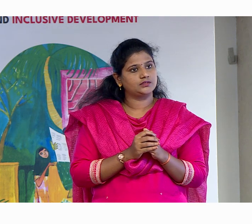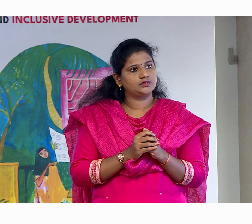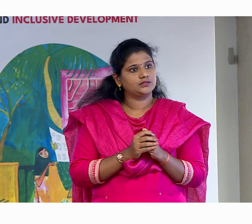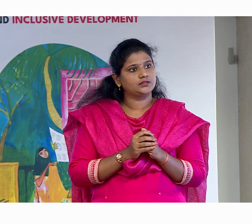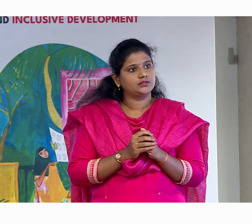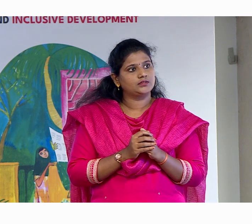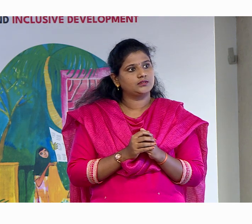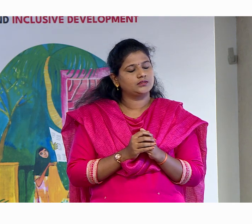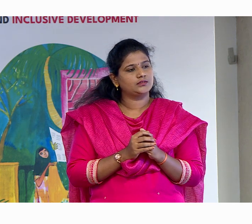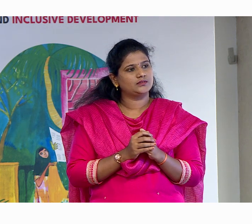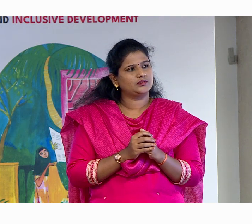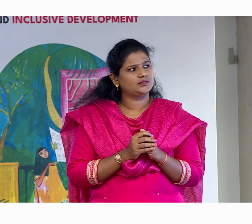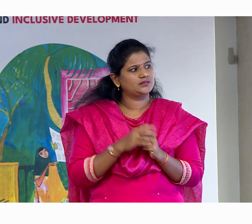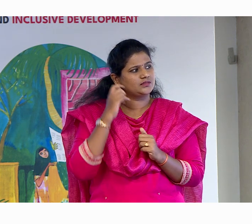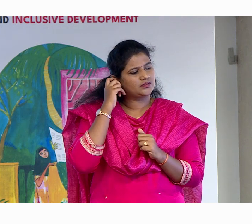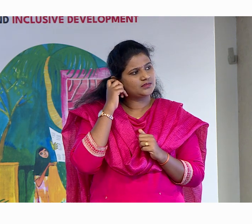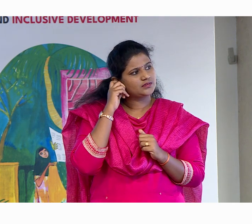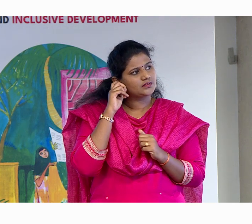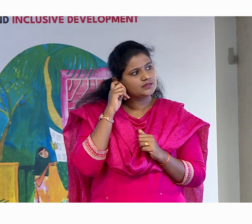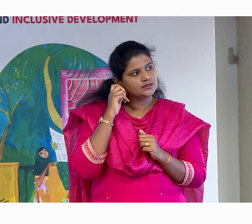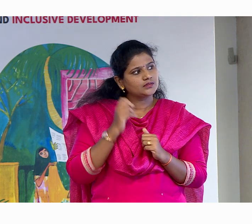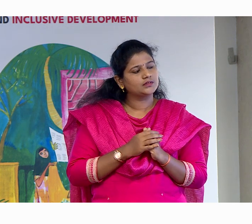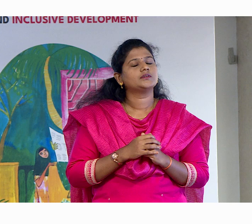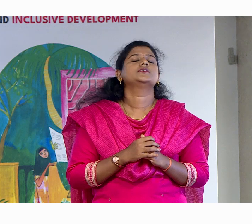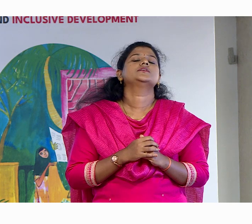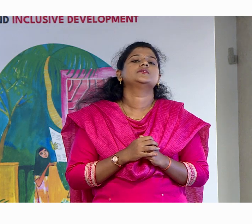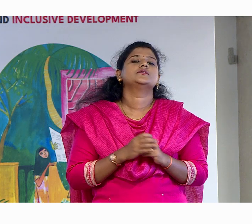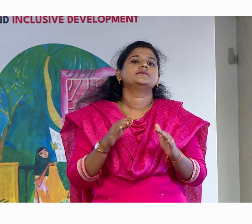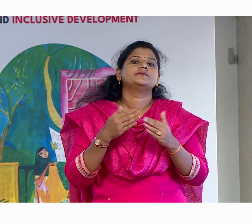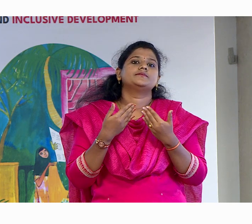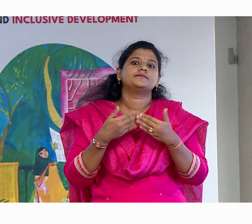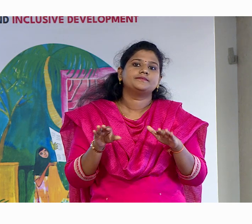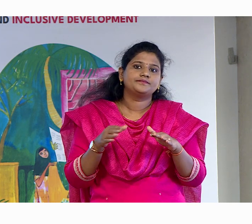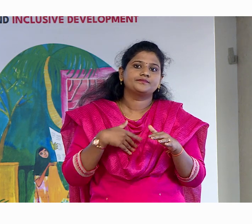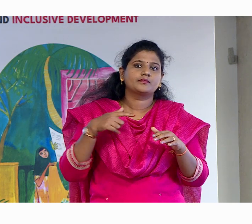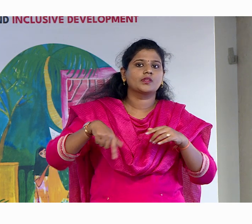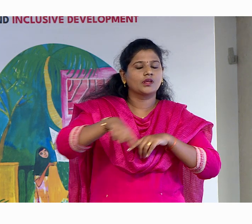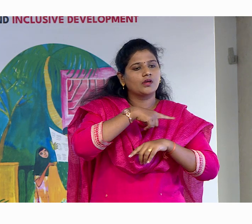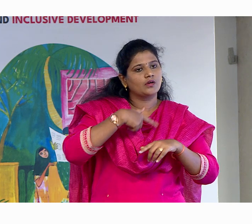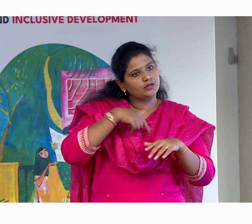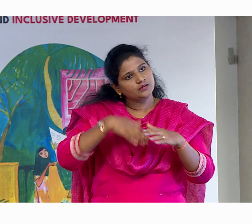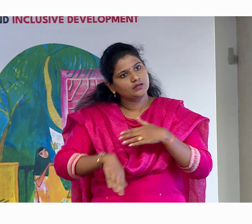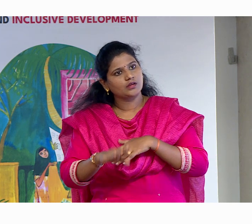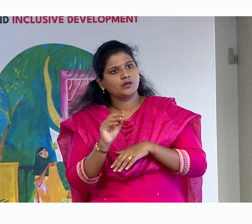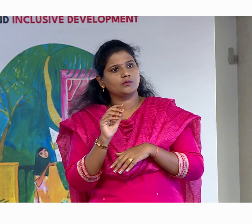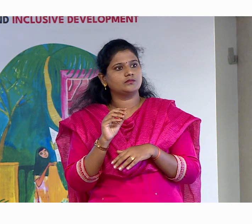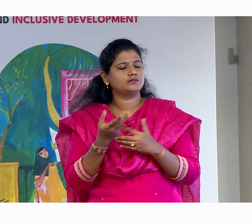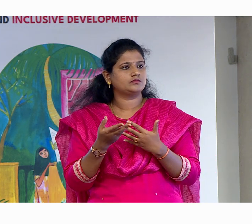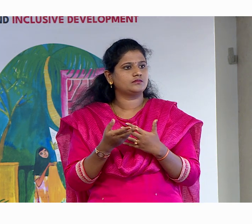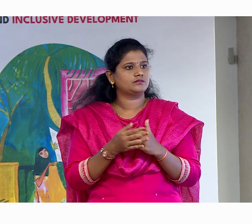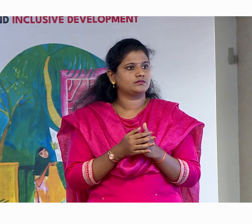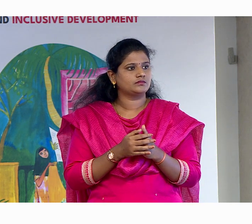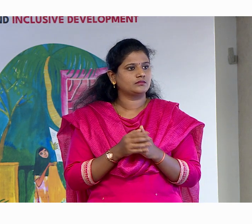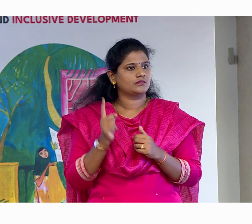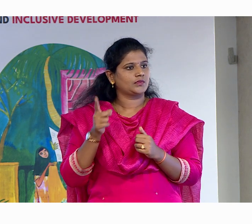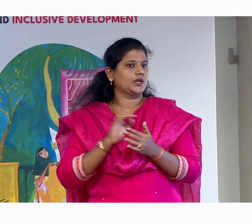here's the link that you'll have when you get the slides. That's